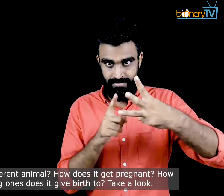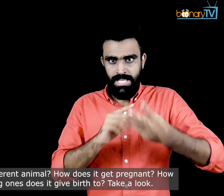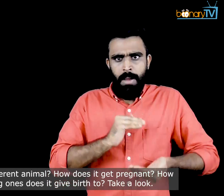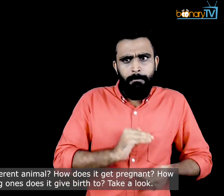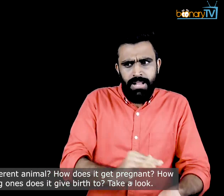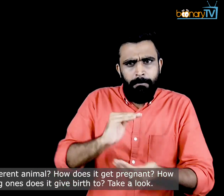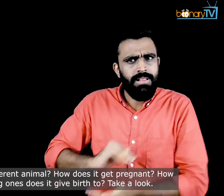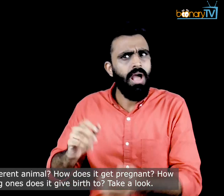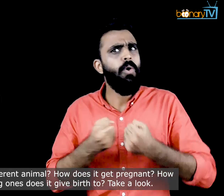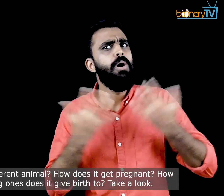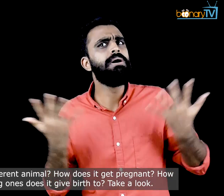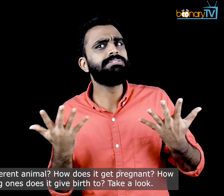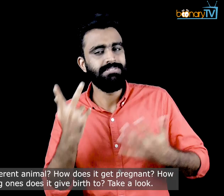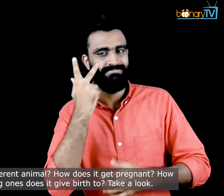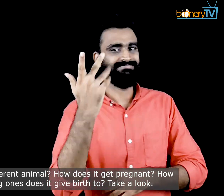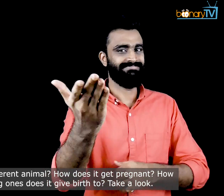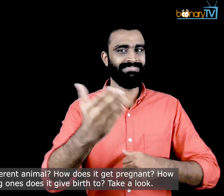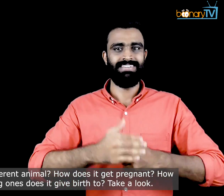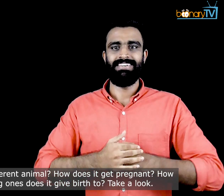many young ones does it give birth to? Take a look.